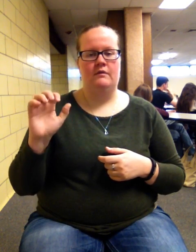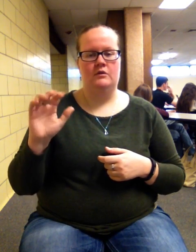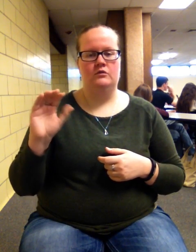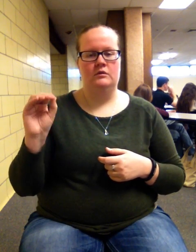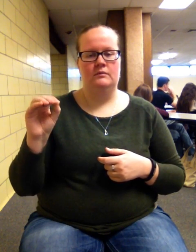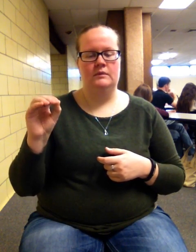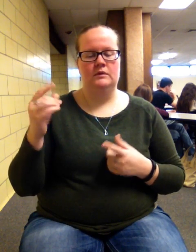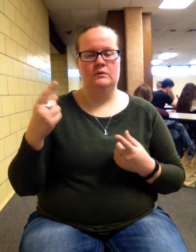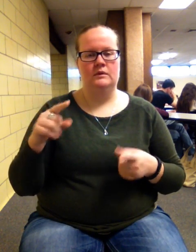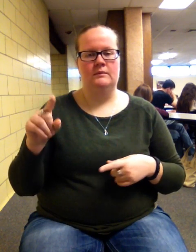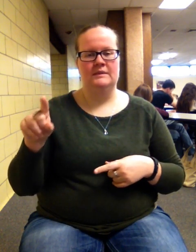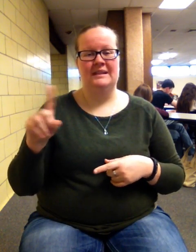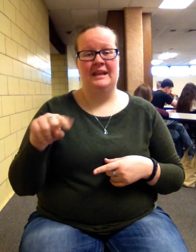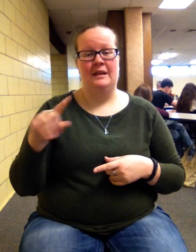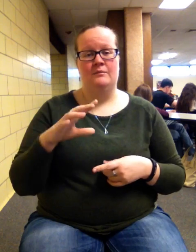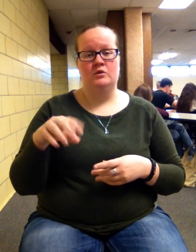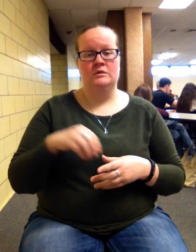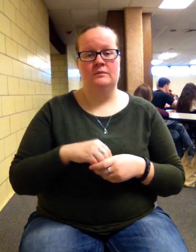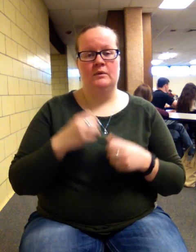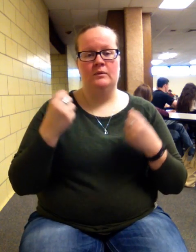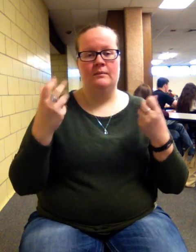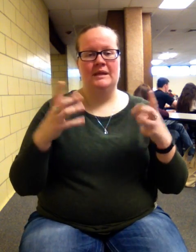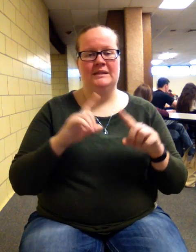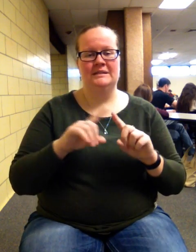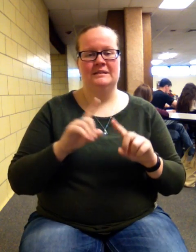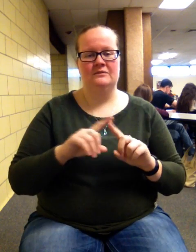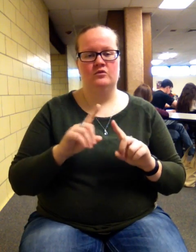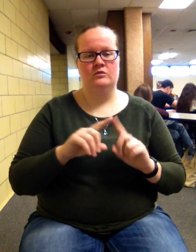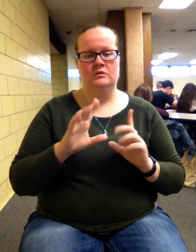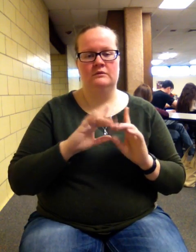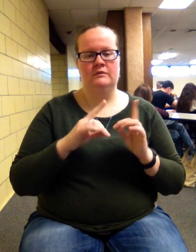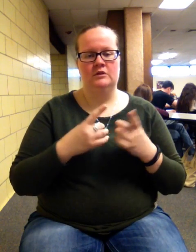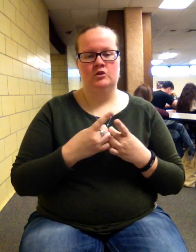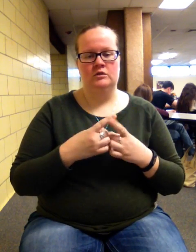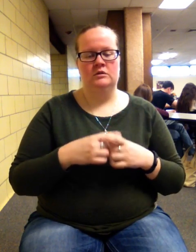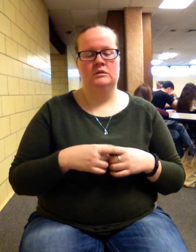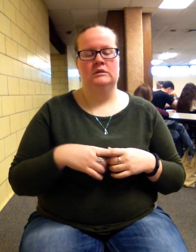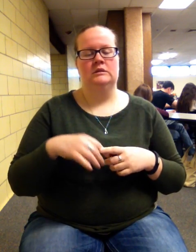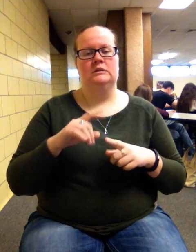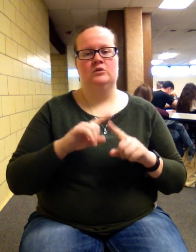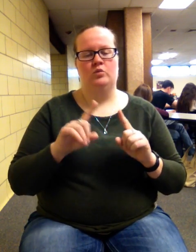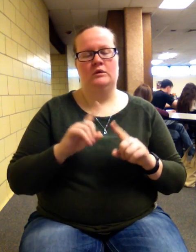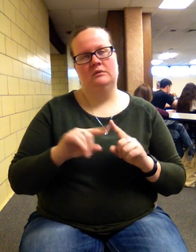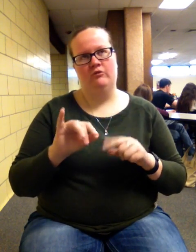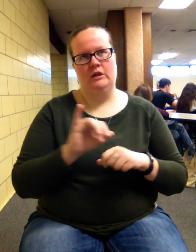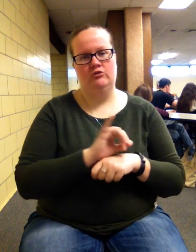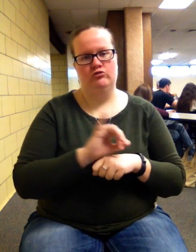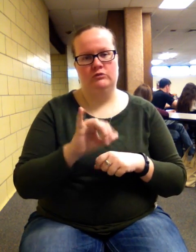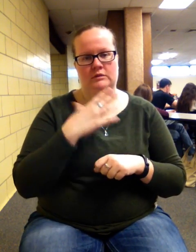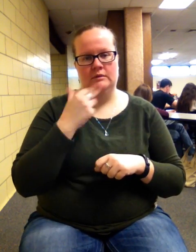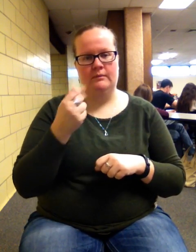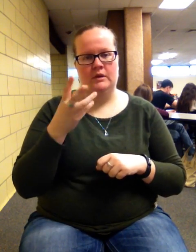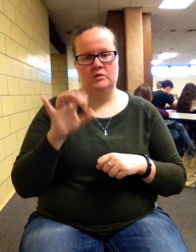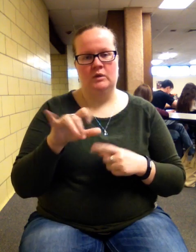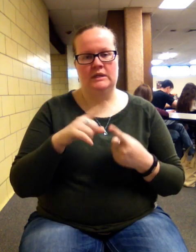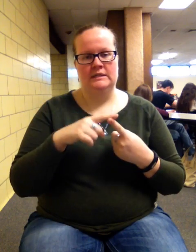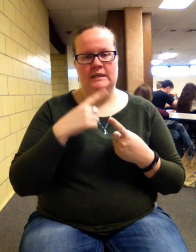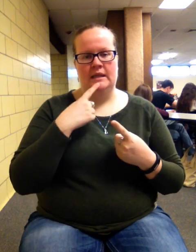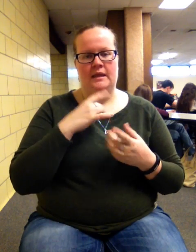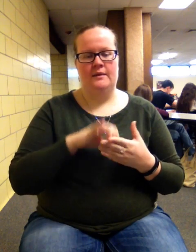they participate in a lot of divisions. They participate in a lot of different industries, I guess is the best way to say that. Like one of the companies I was